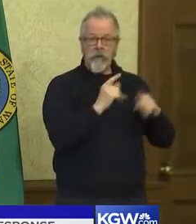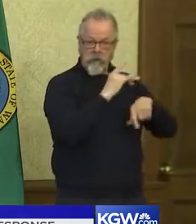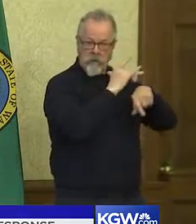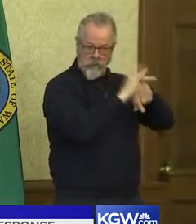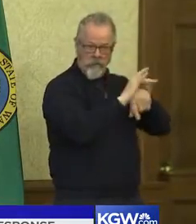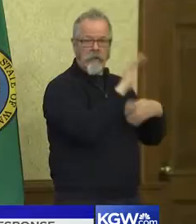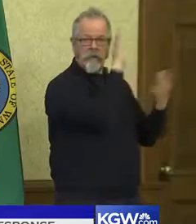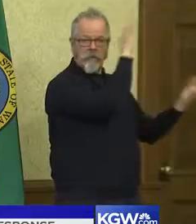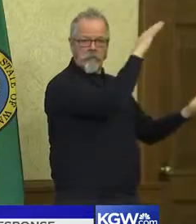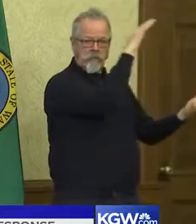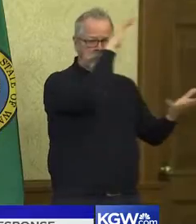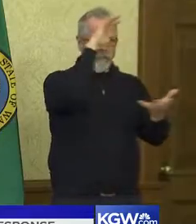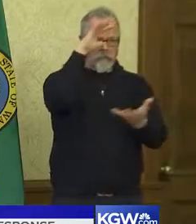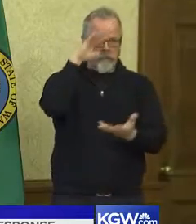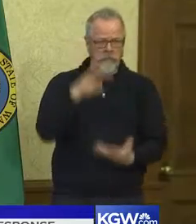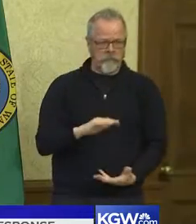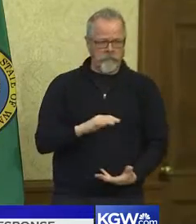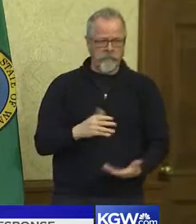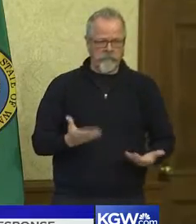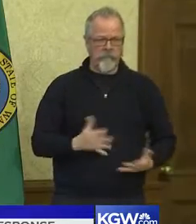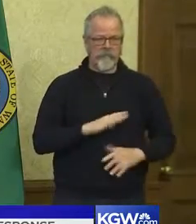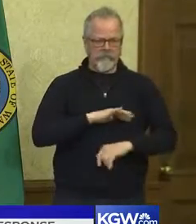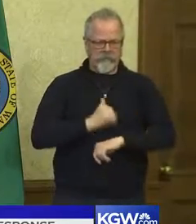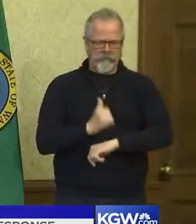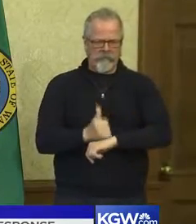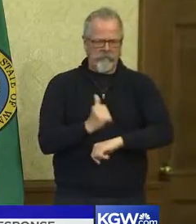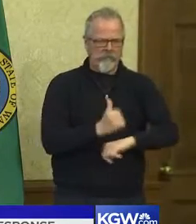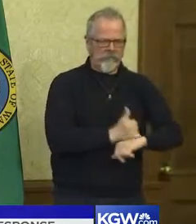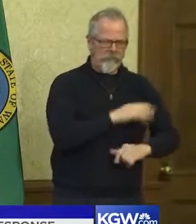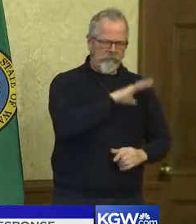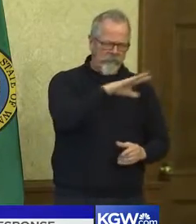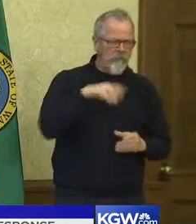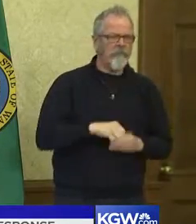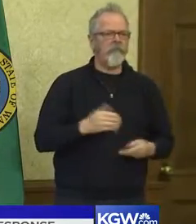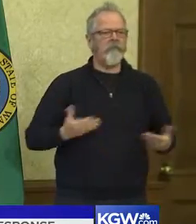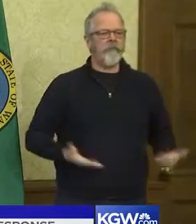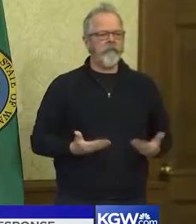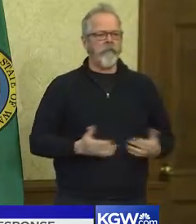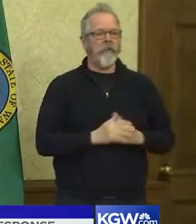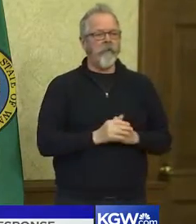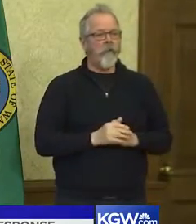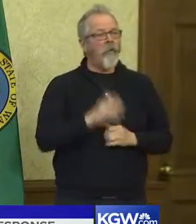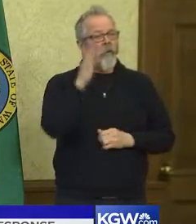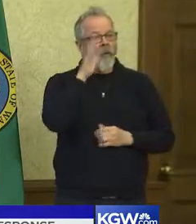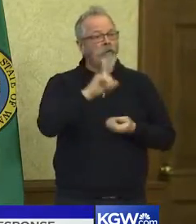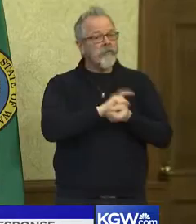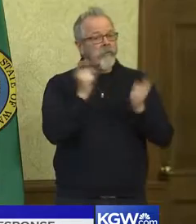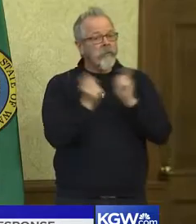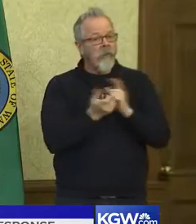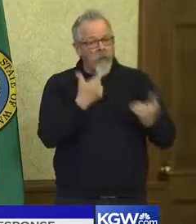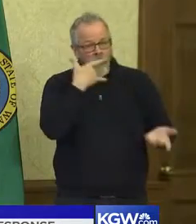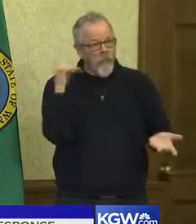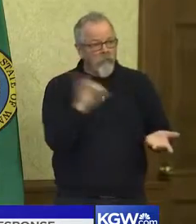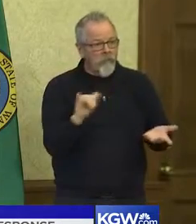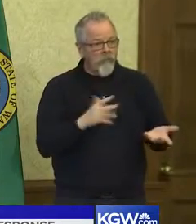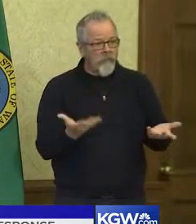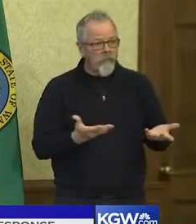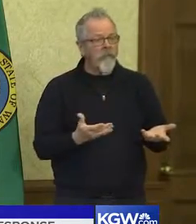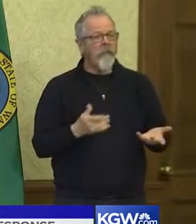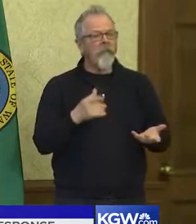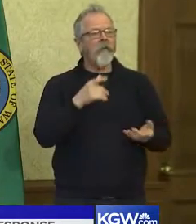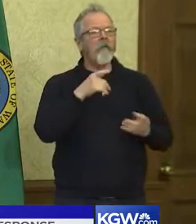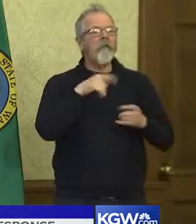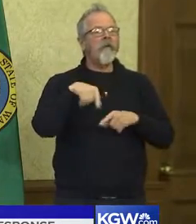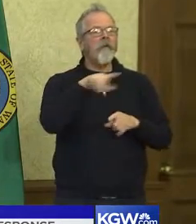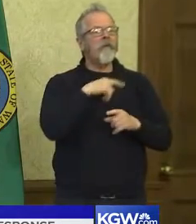been eligible. So that includes independent contractors, self-employed workers, and those with fewer than 680